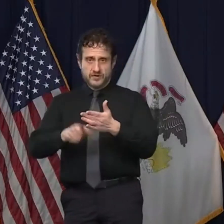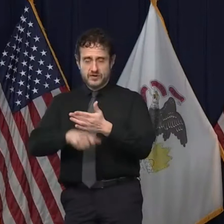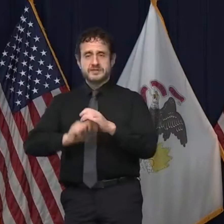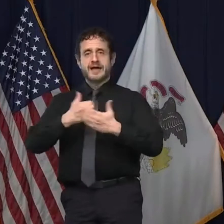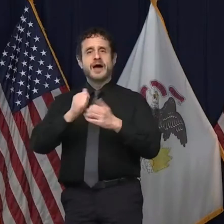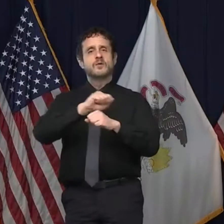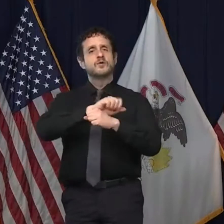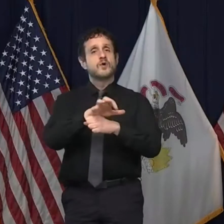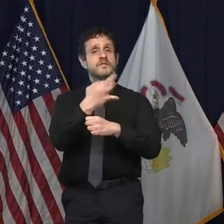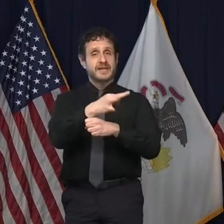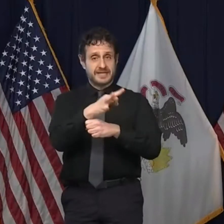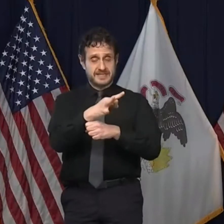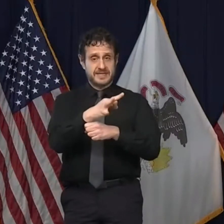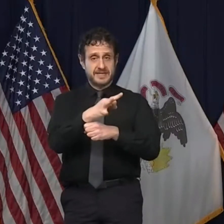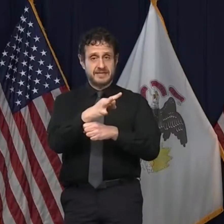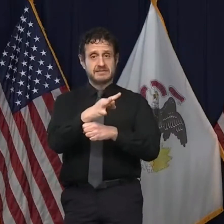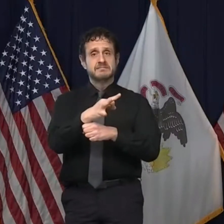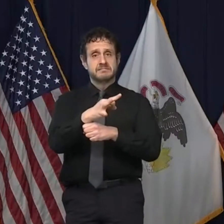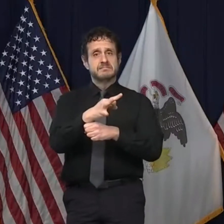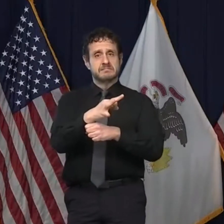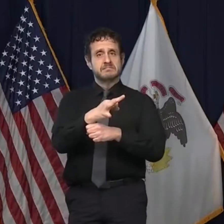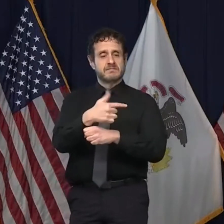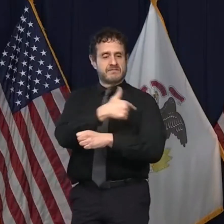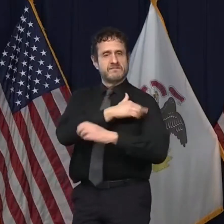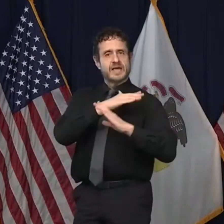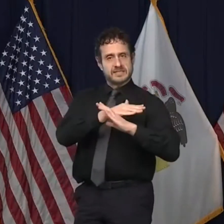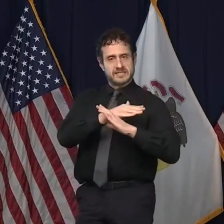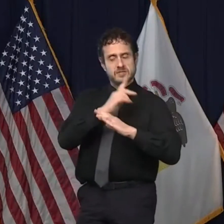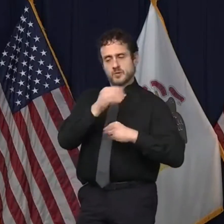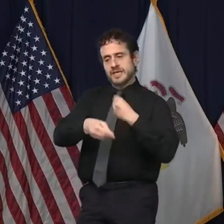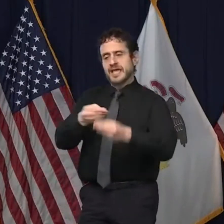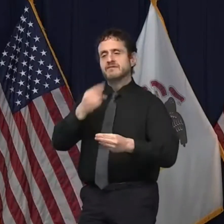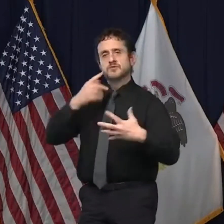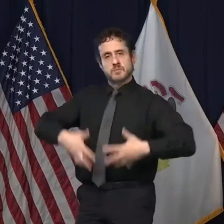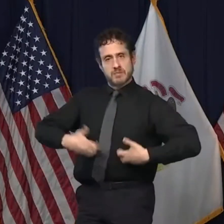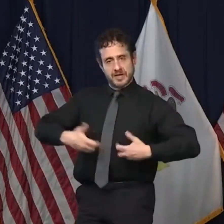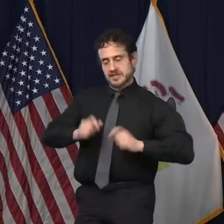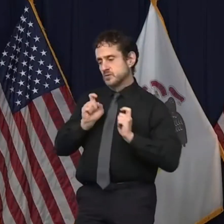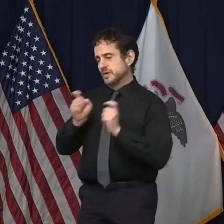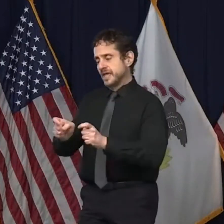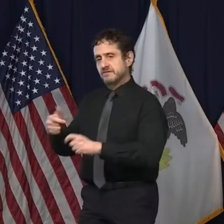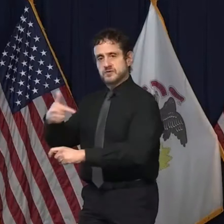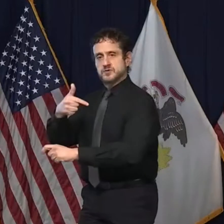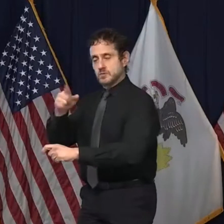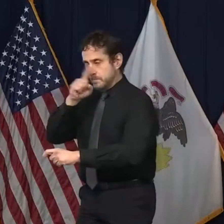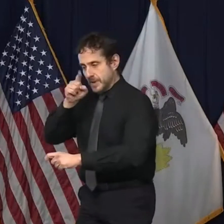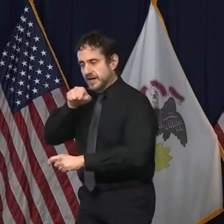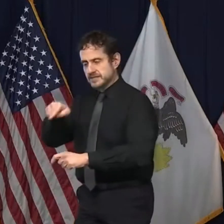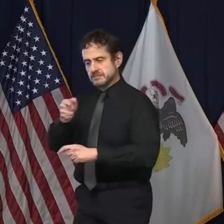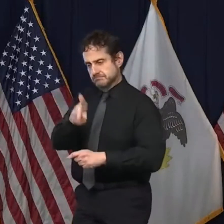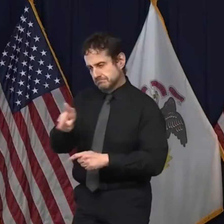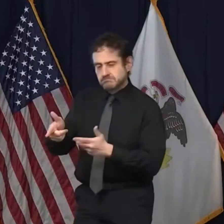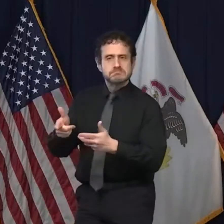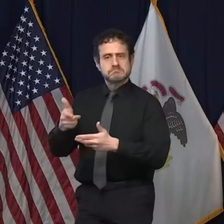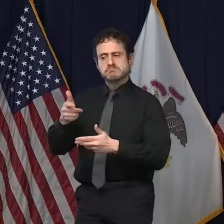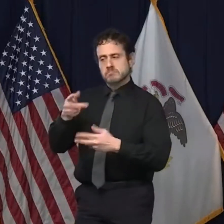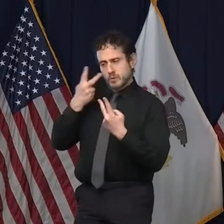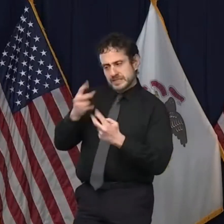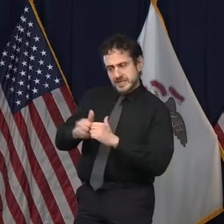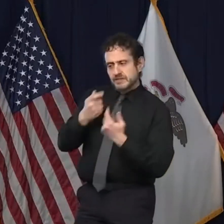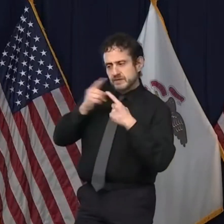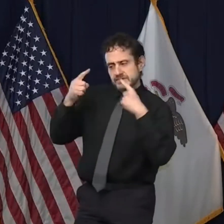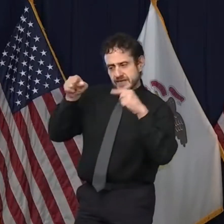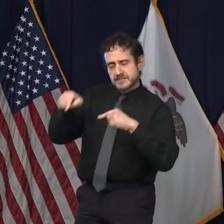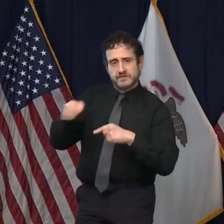vaccines were faring on monkeys and mice. In the example of Pfizer, researchers in the